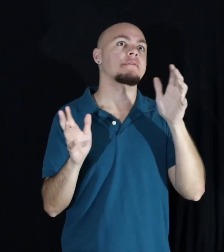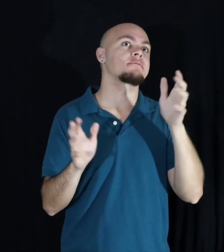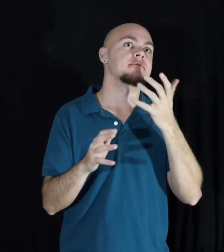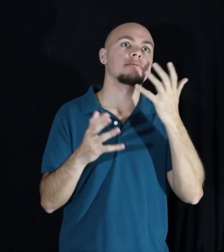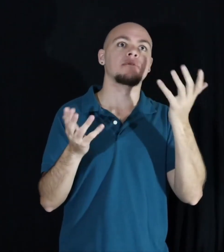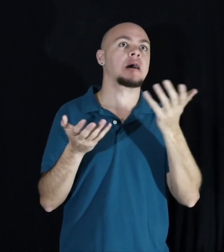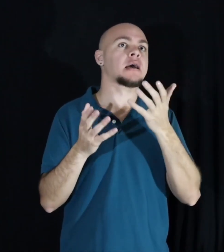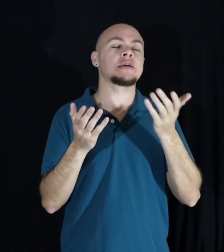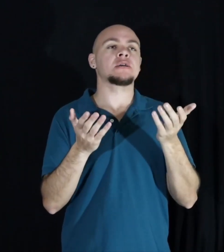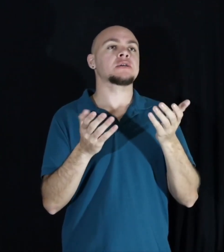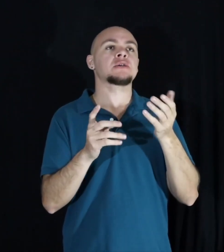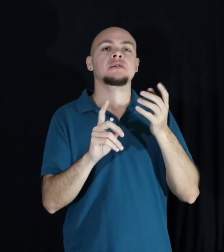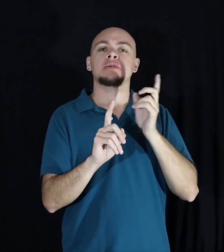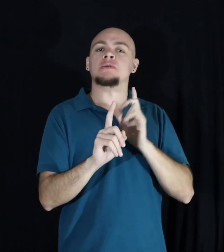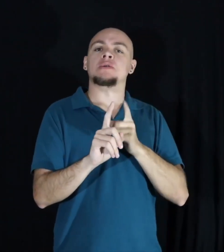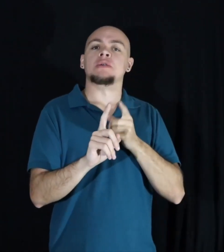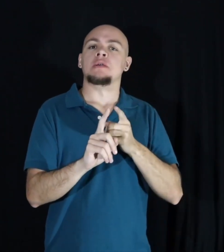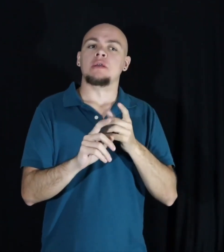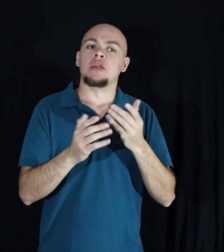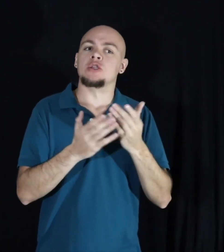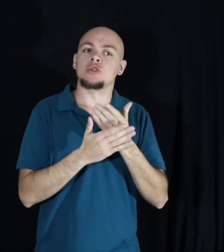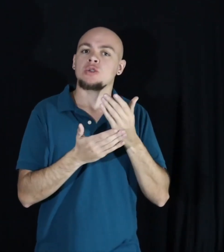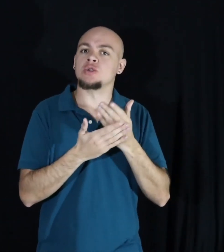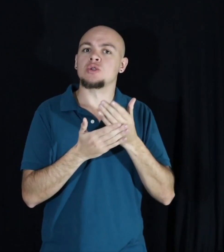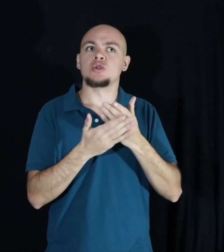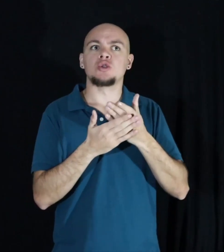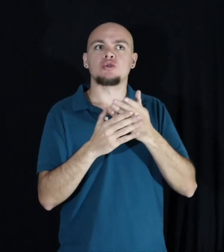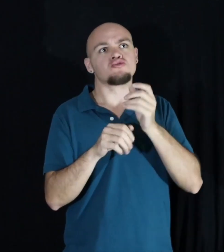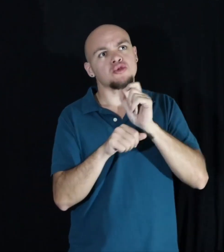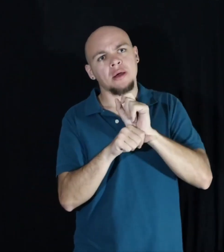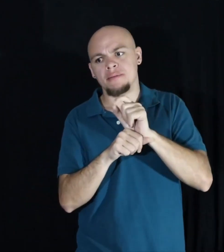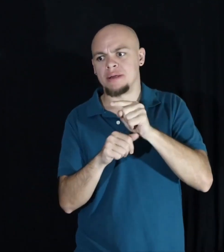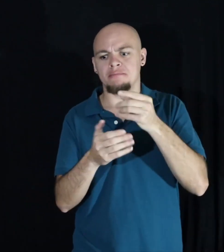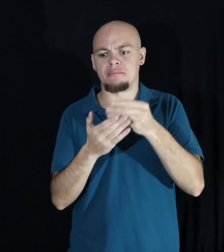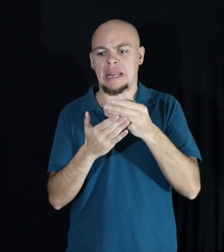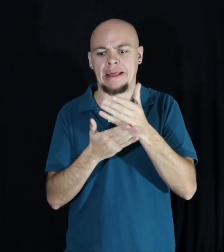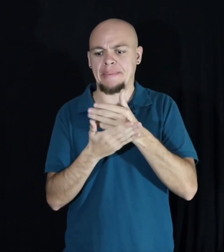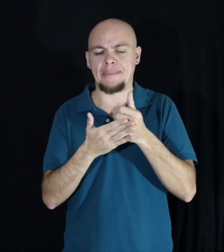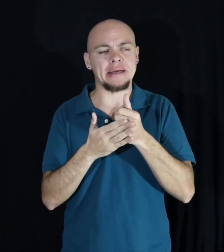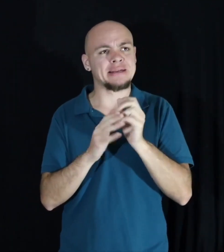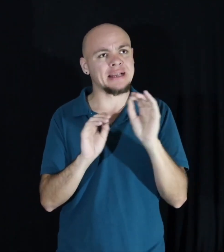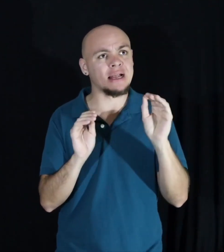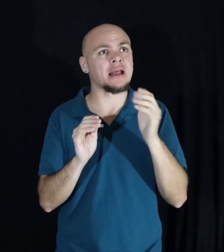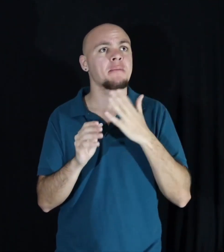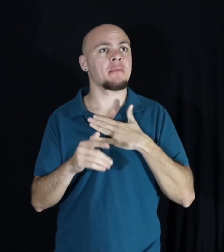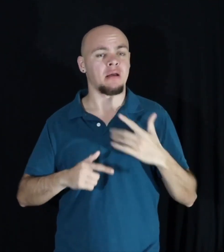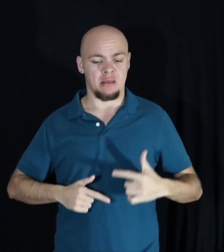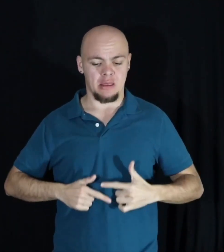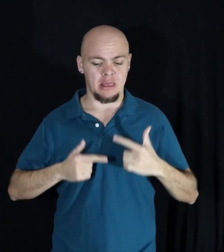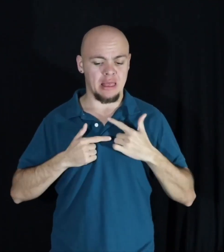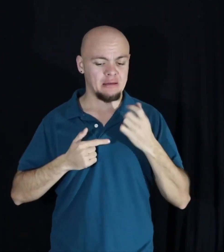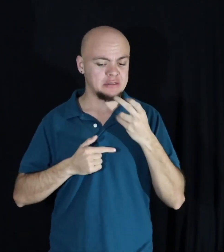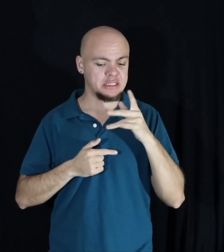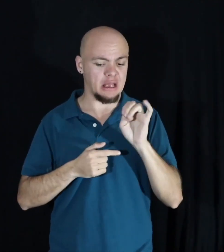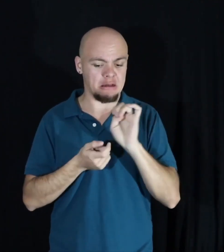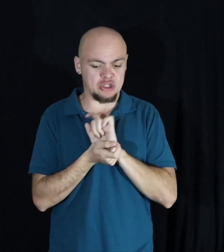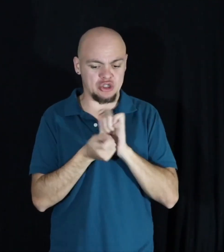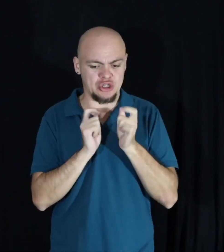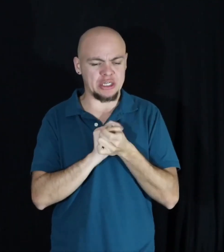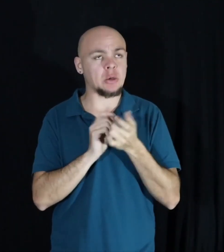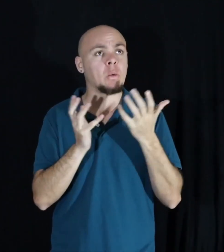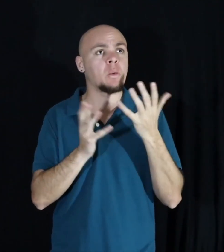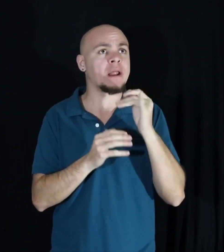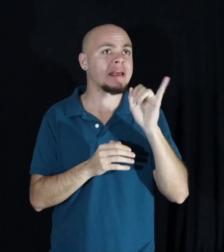new venture and I don't make any money? What if my lifestyle changes? What if, what